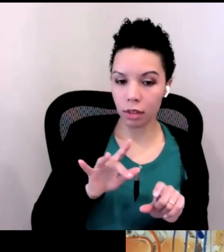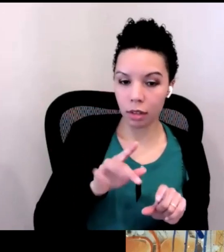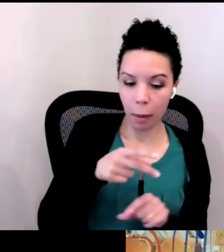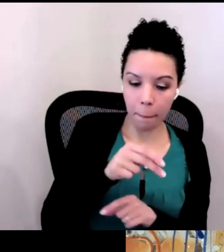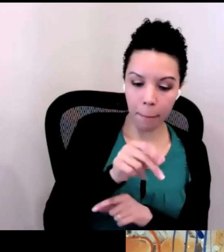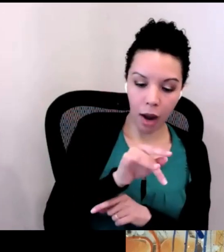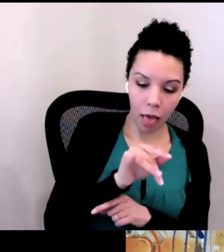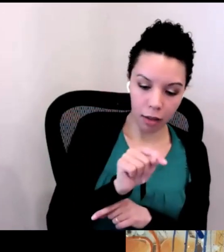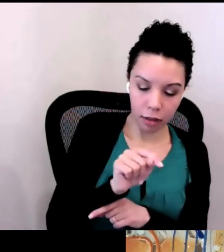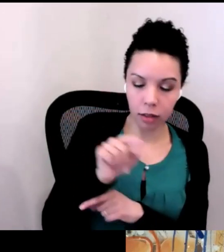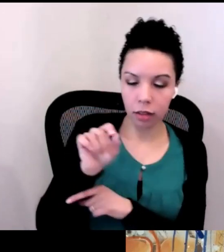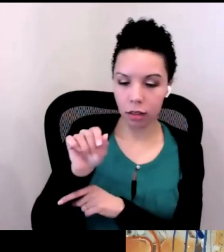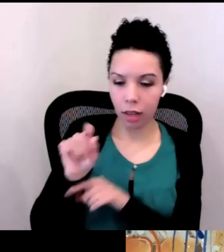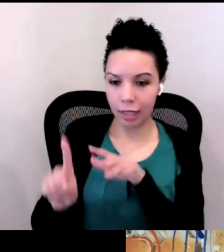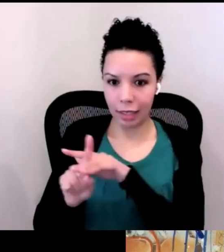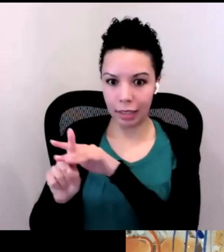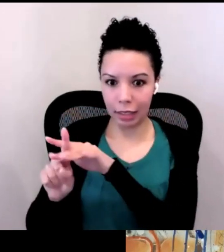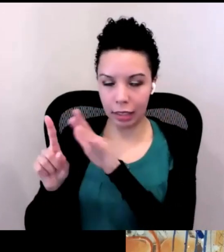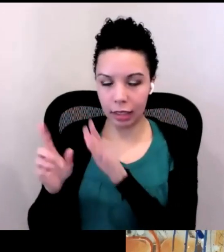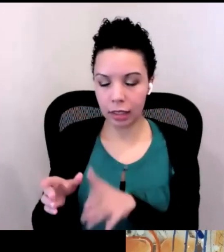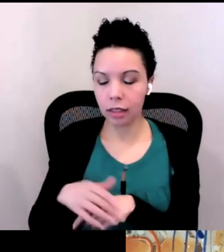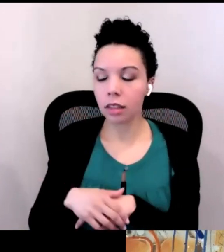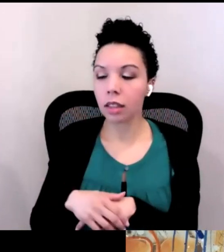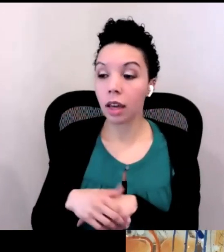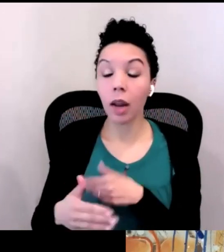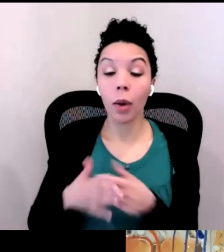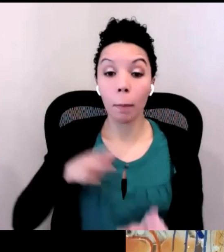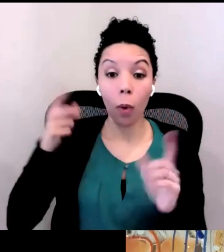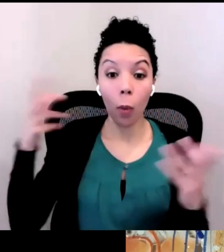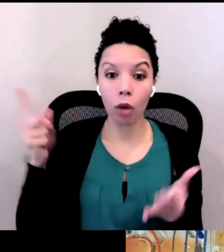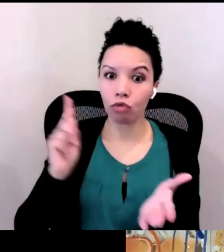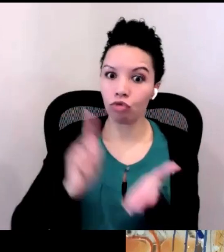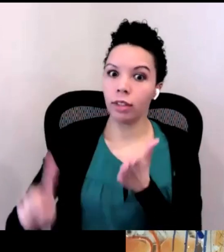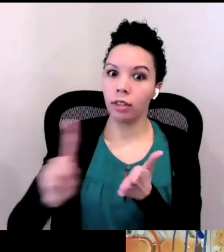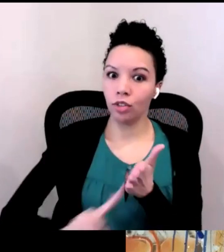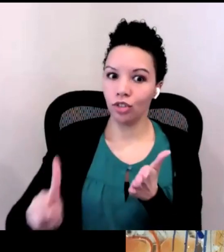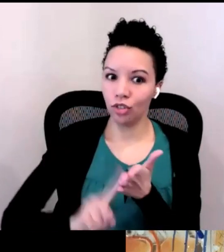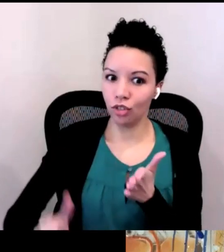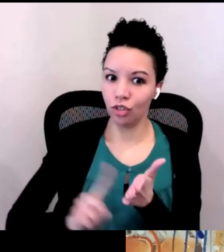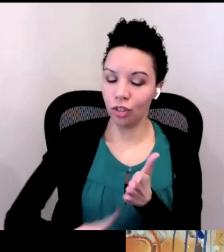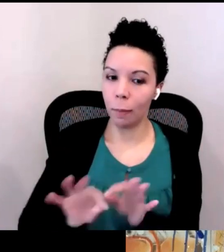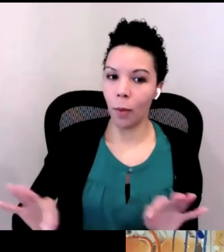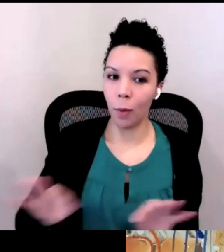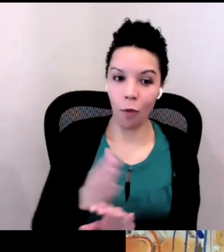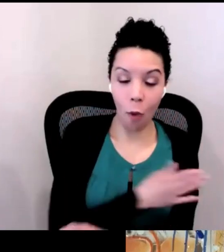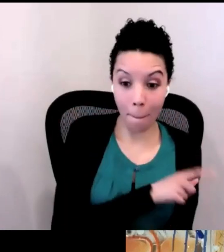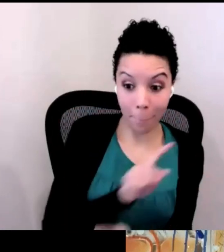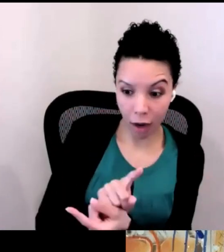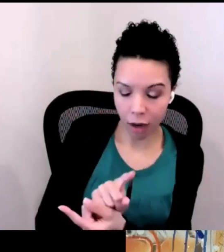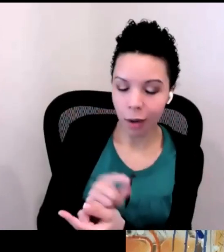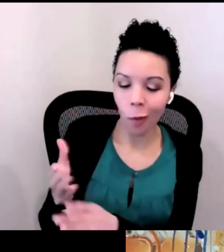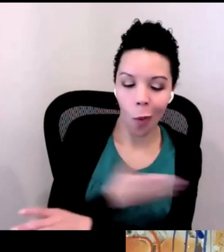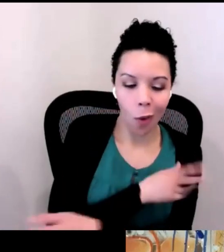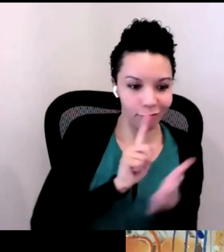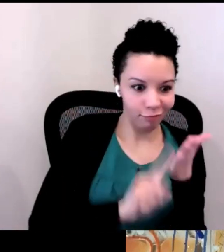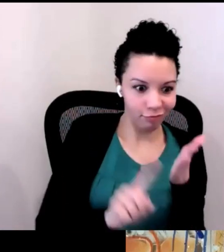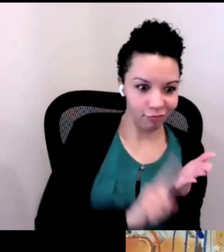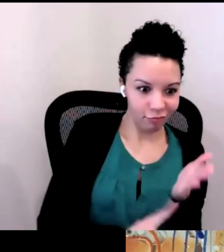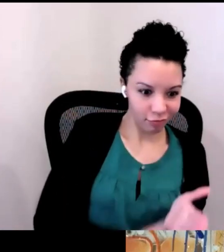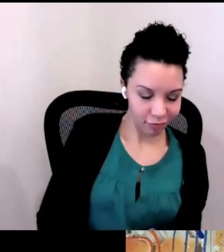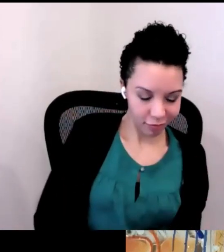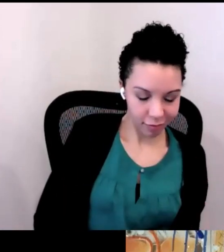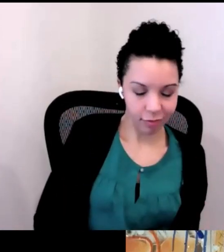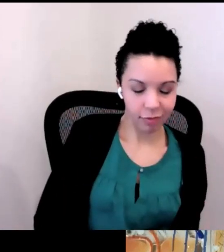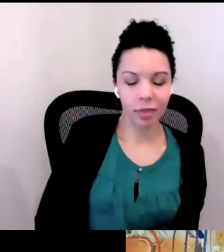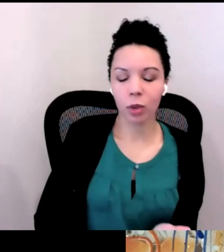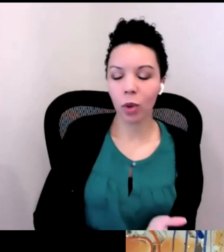research, research. I always encourage the research before you meet somebody new. So let me show you the research that I did, and I'll pose a question to Marnie. So let